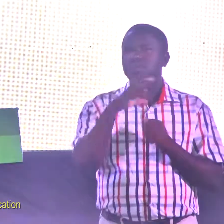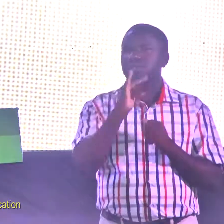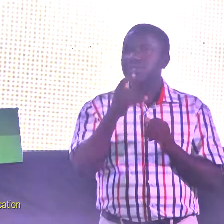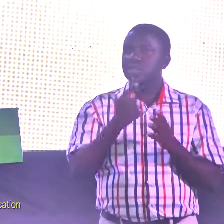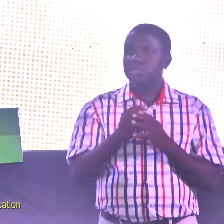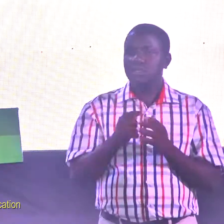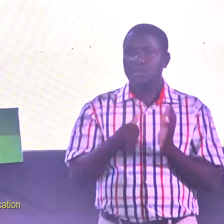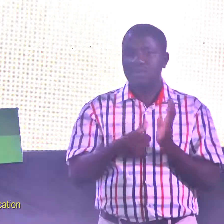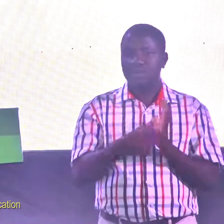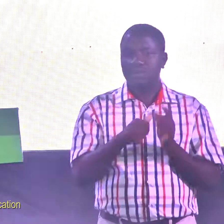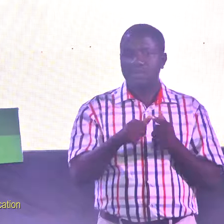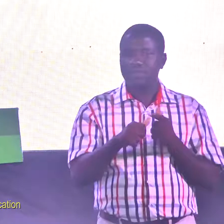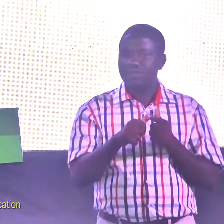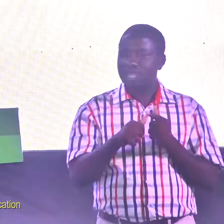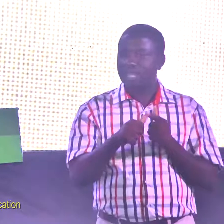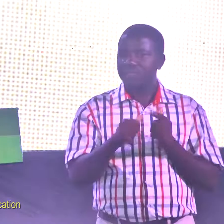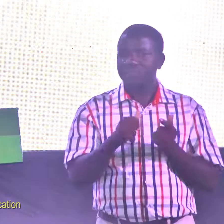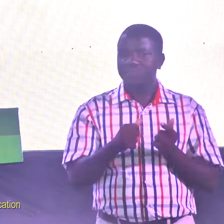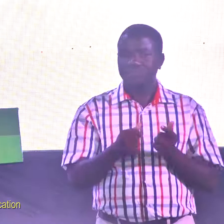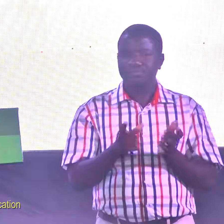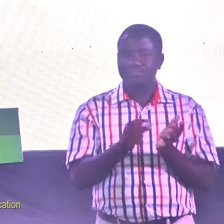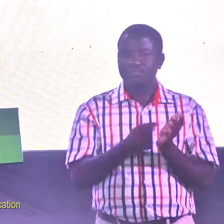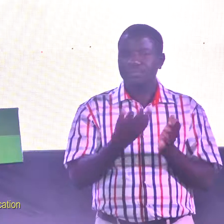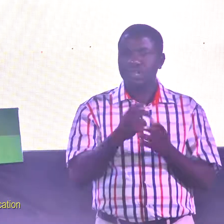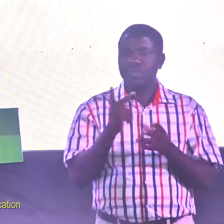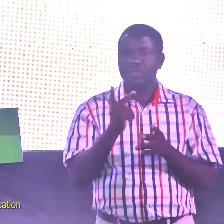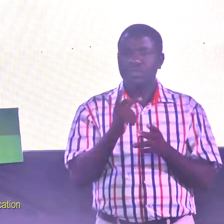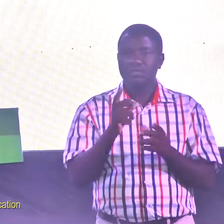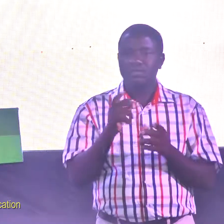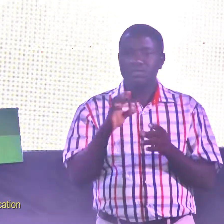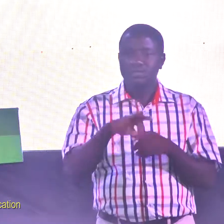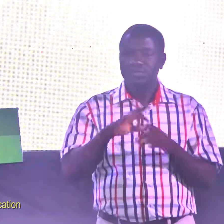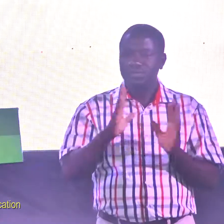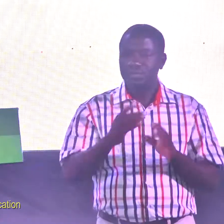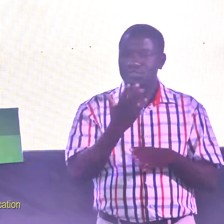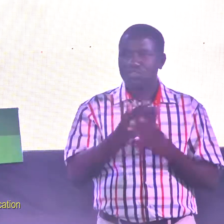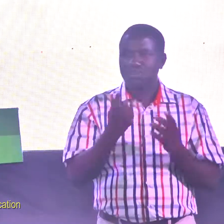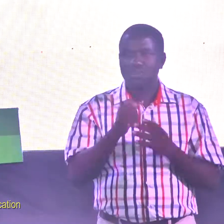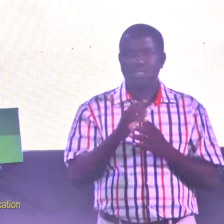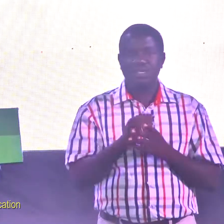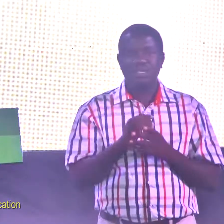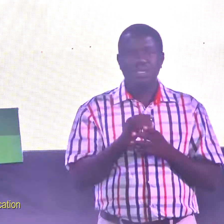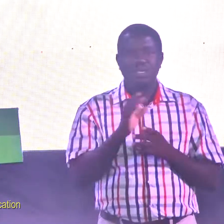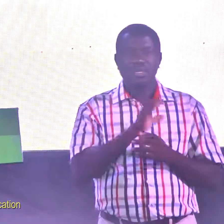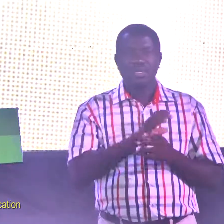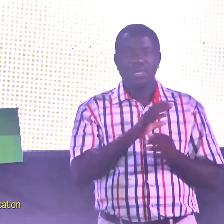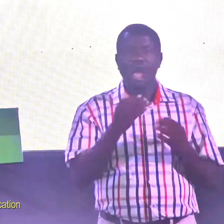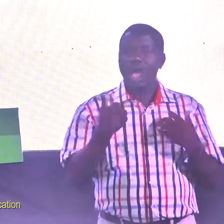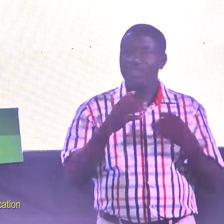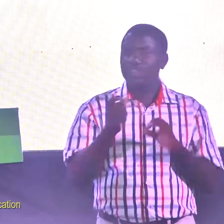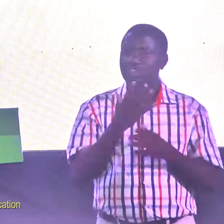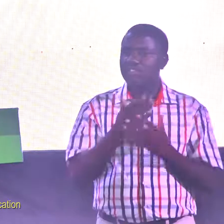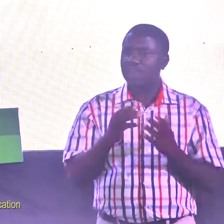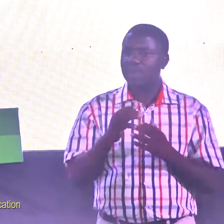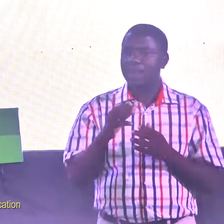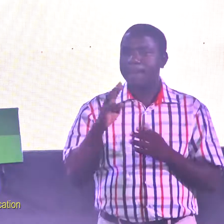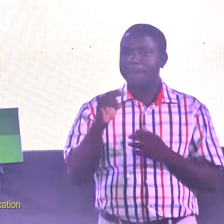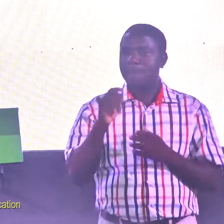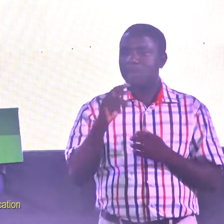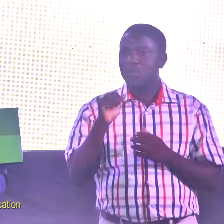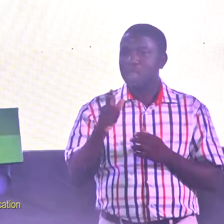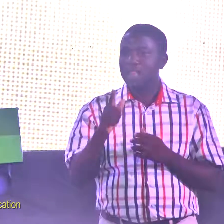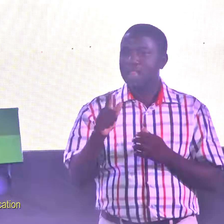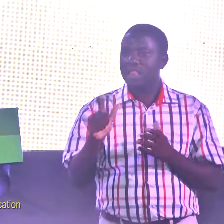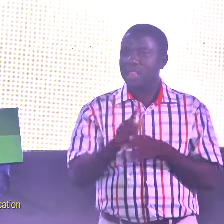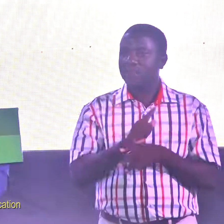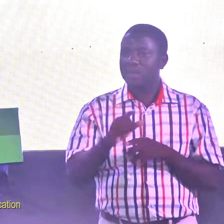some voters. Some of our citizens do manual labor, and because of that, we had